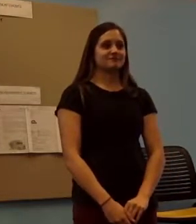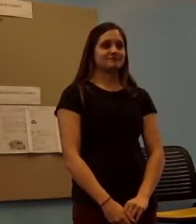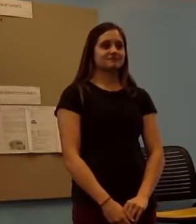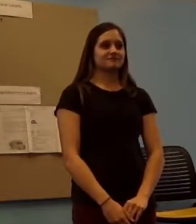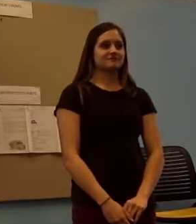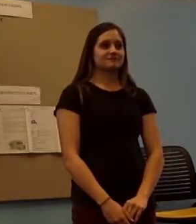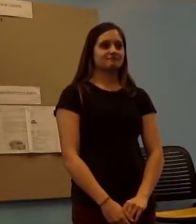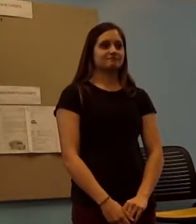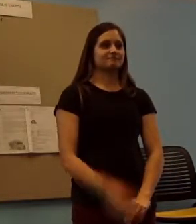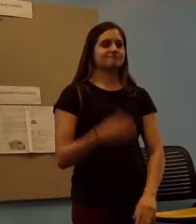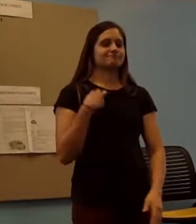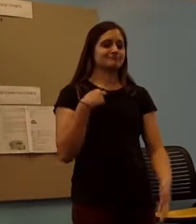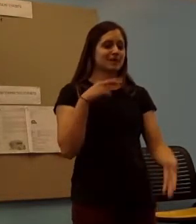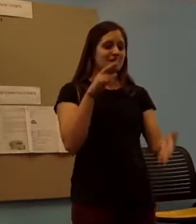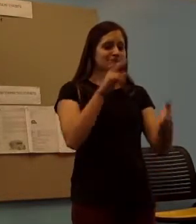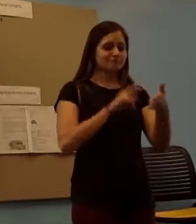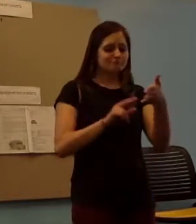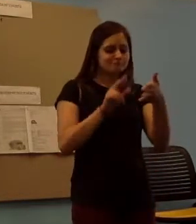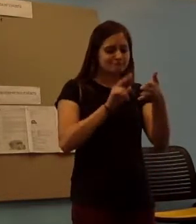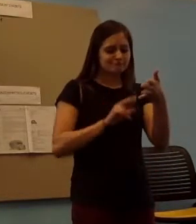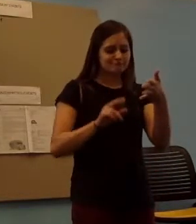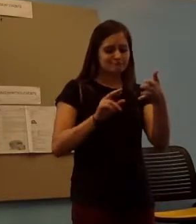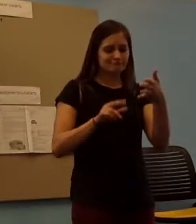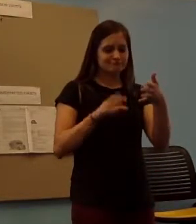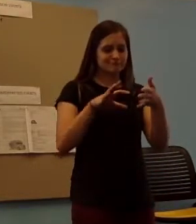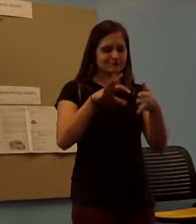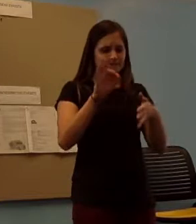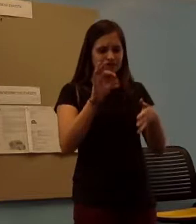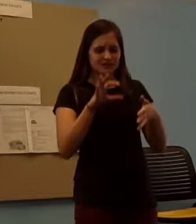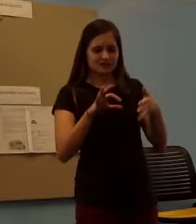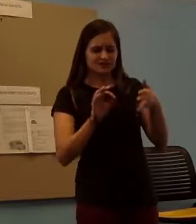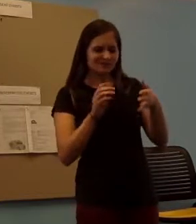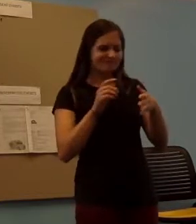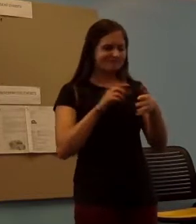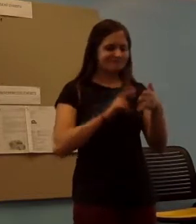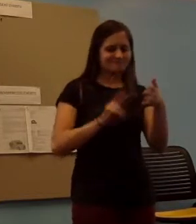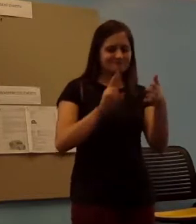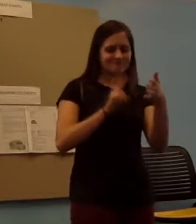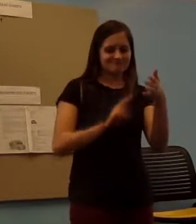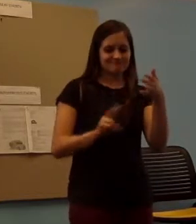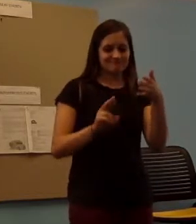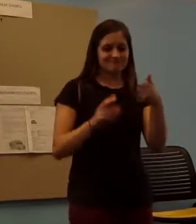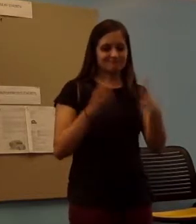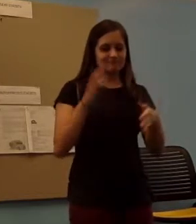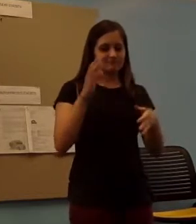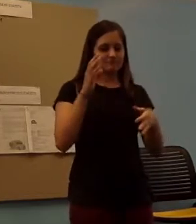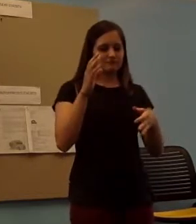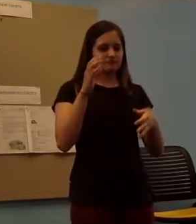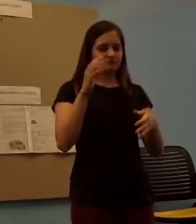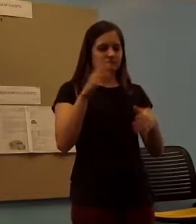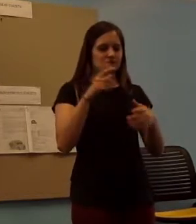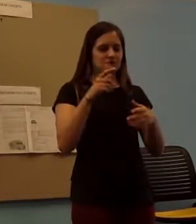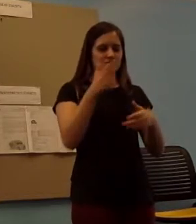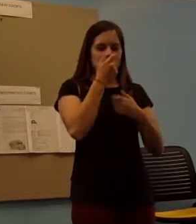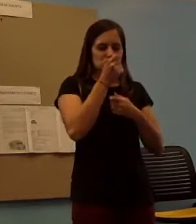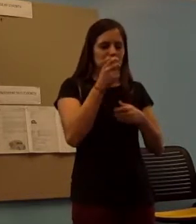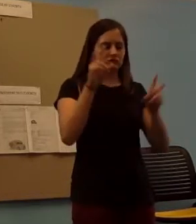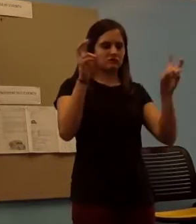As I was looking through the list of words for our CLP3, I came across this phrase and I continued my